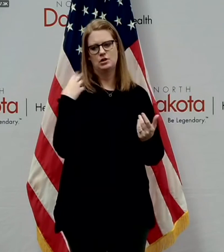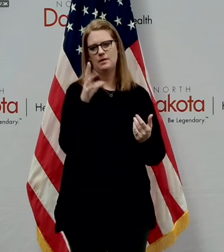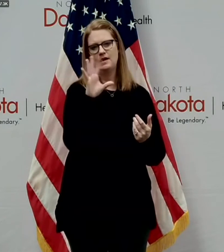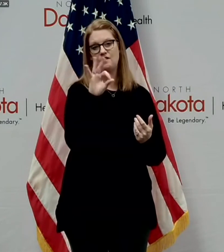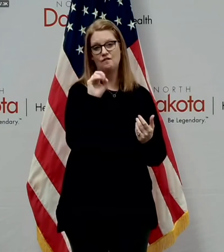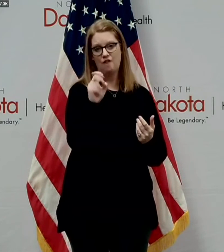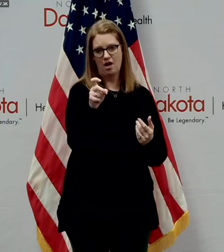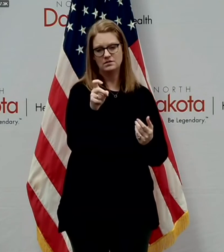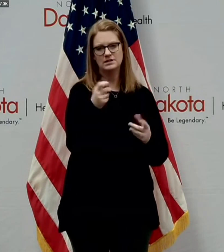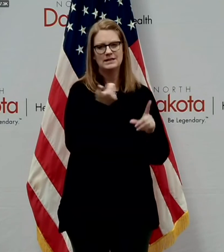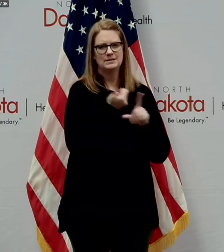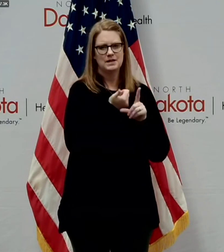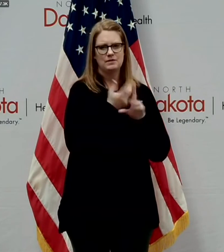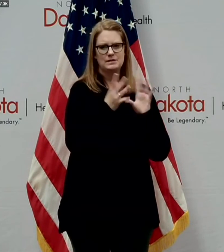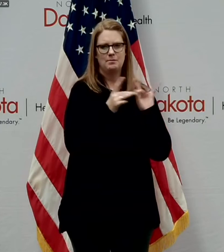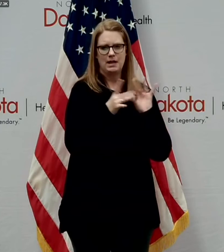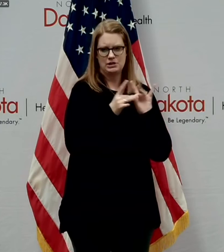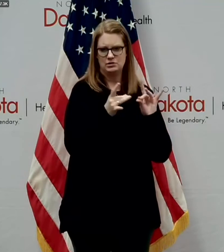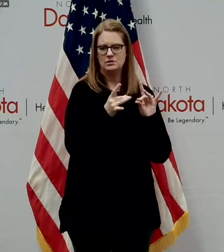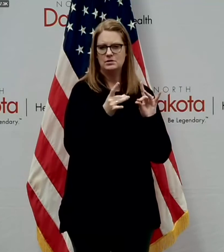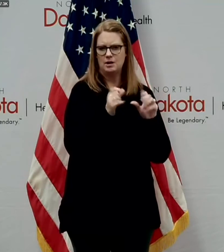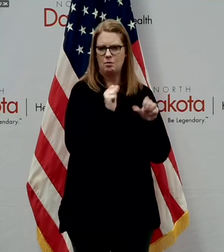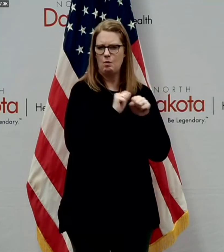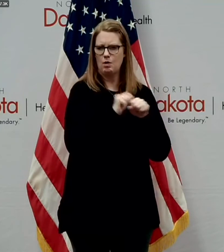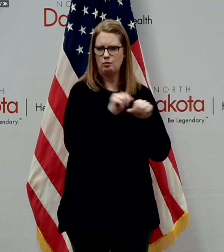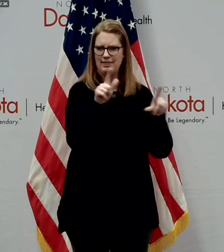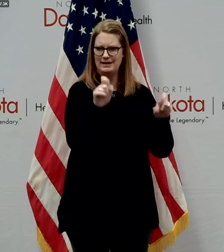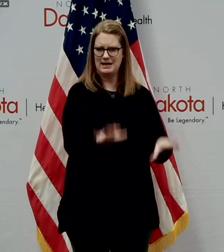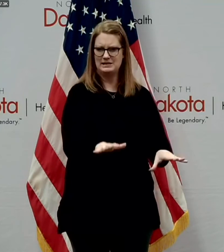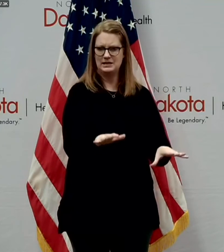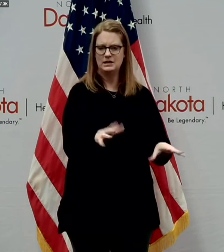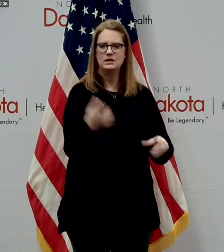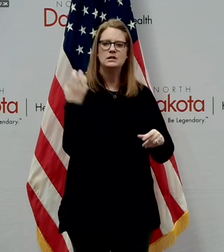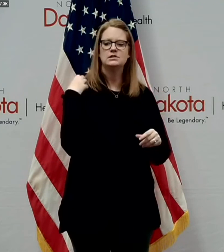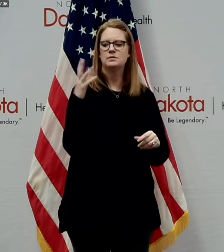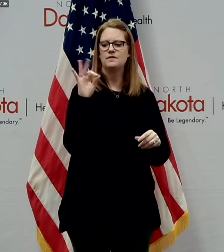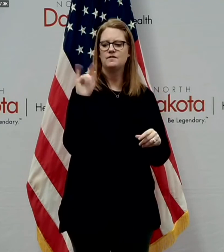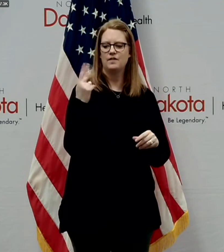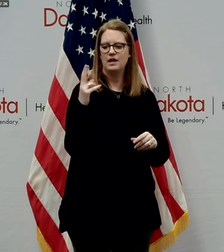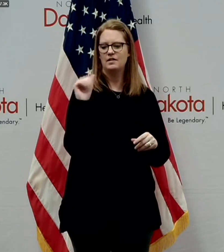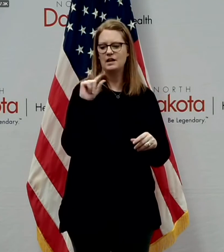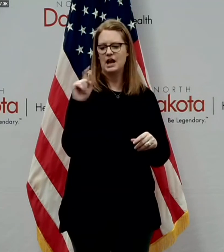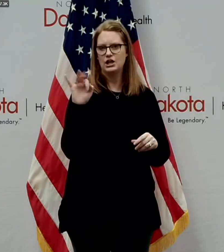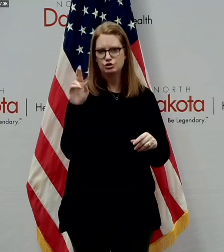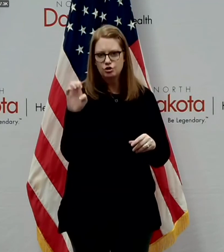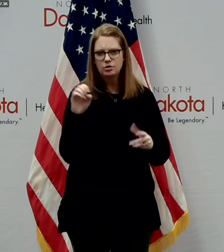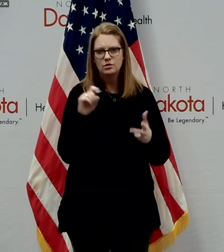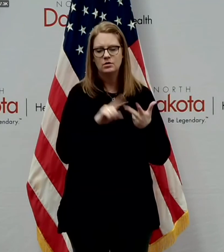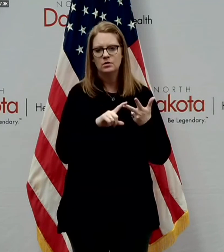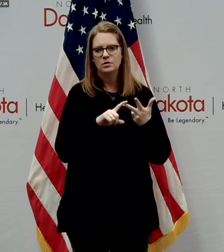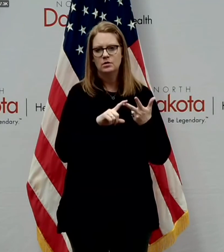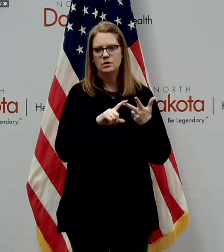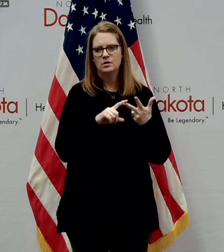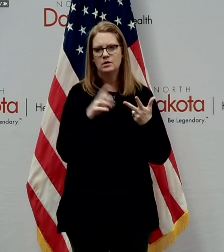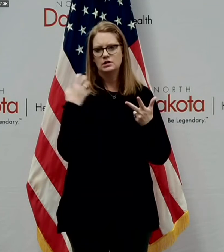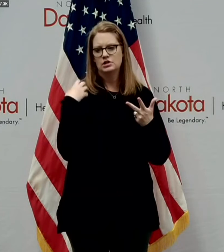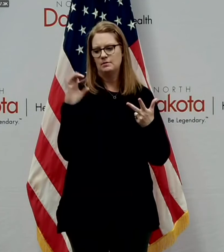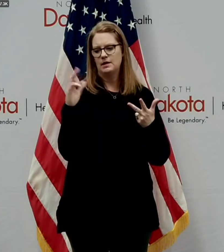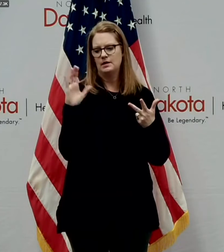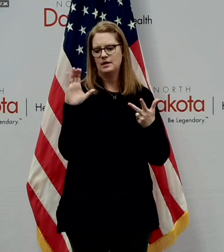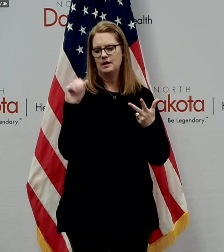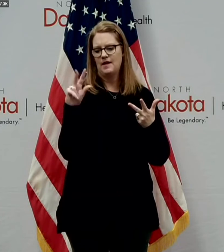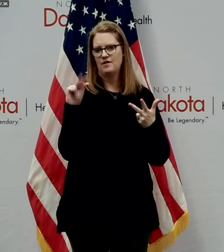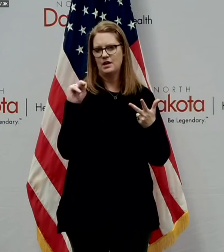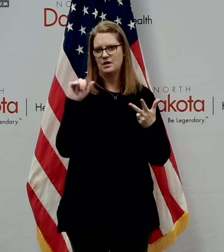who was mentioned here, that we collaborated with on the testing, but Chairman Faith, Chairman Azure, Chairwoman Kavanaugh,